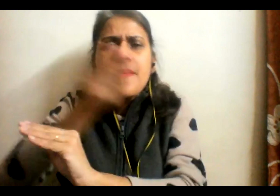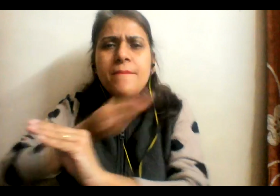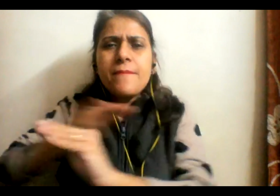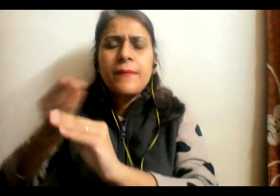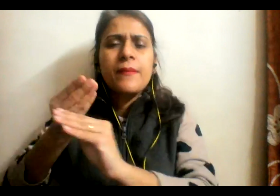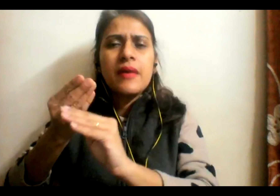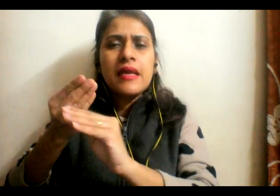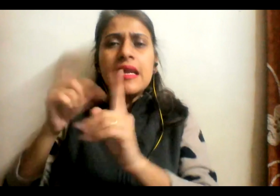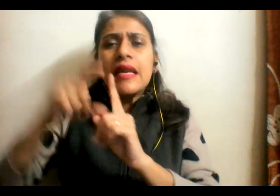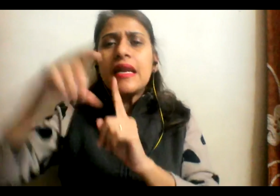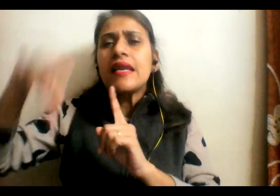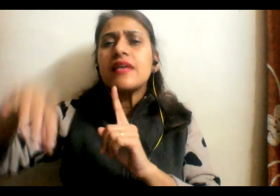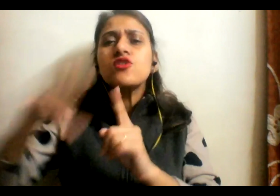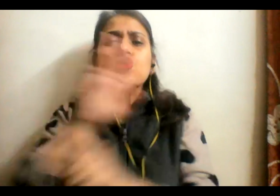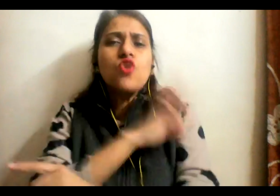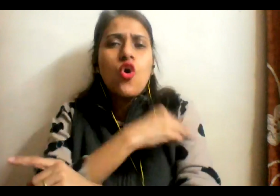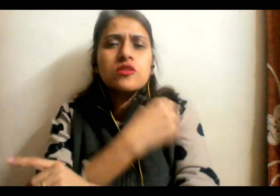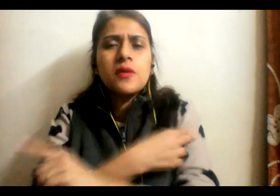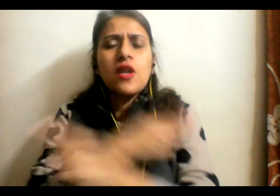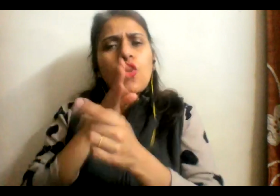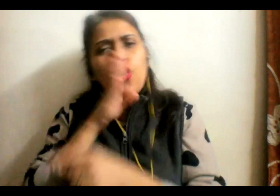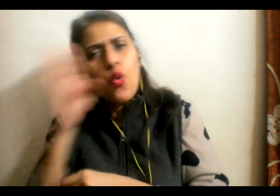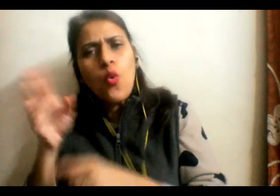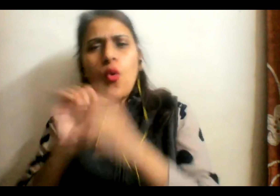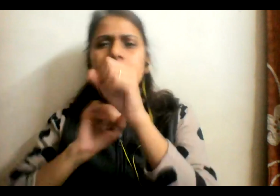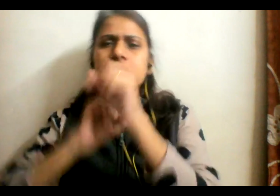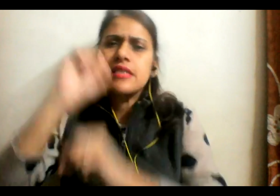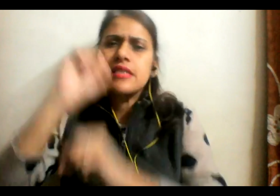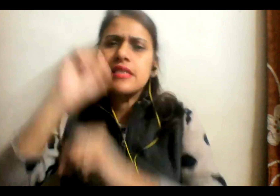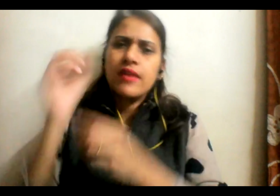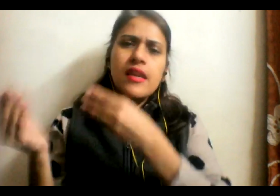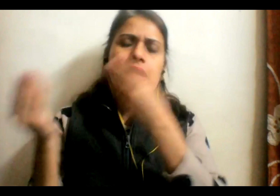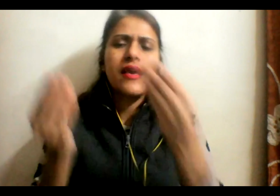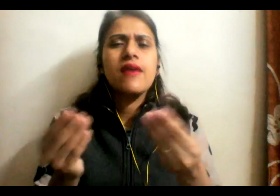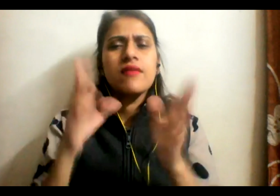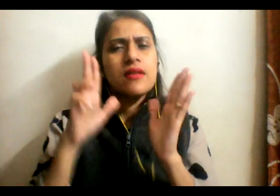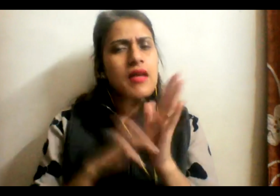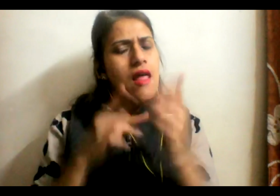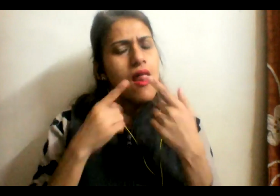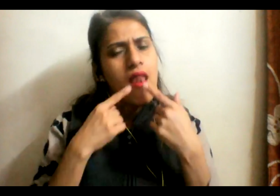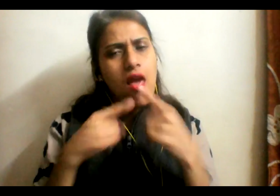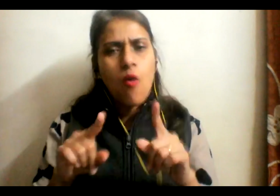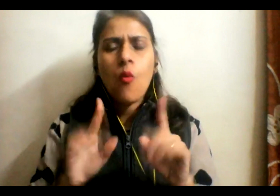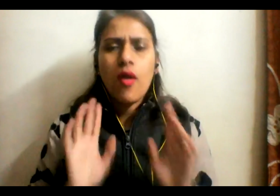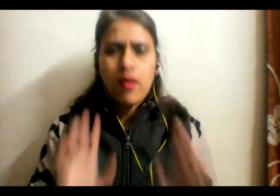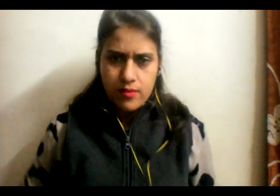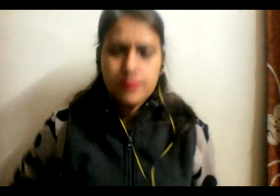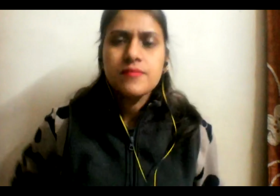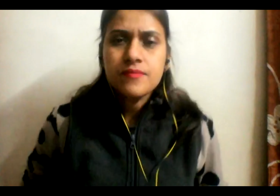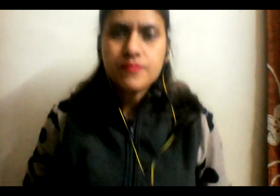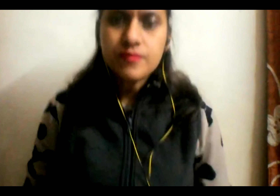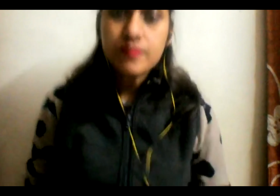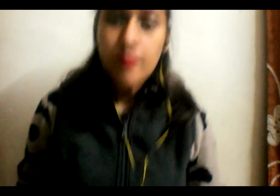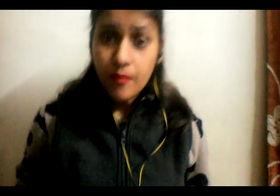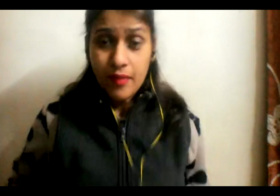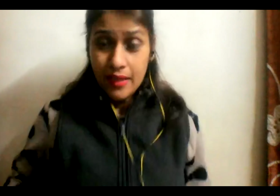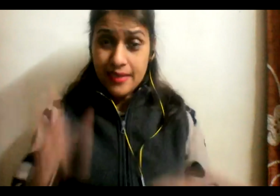is notified for that purpose. Right. So it is not that state will deny that it is central it is in the central